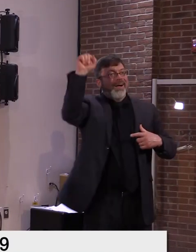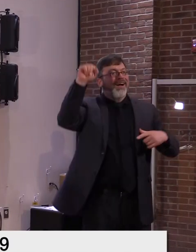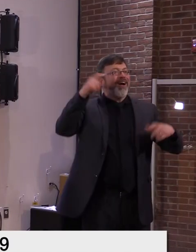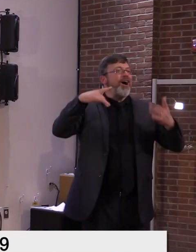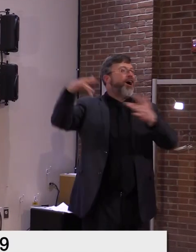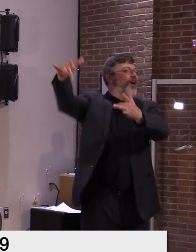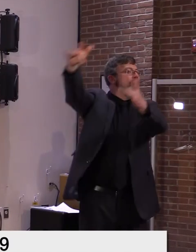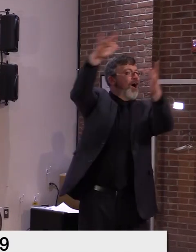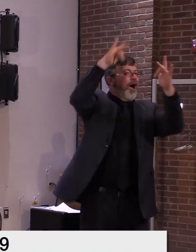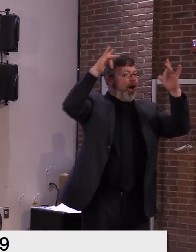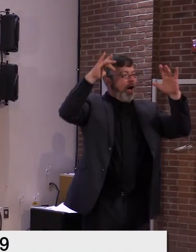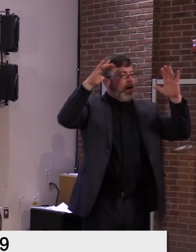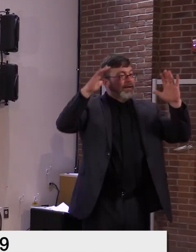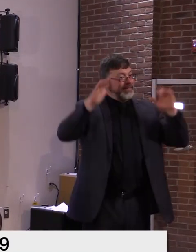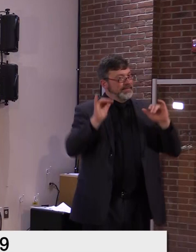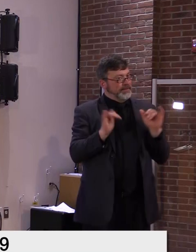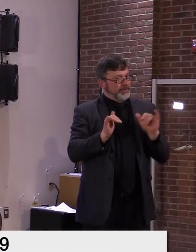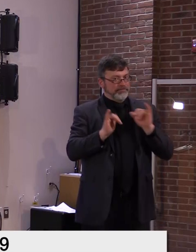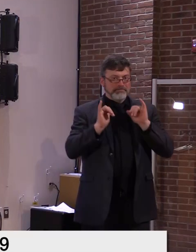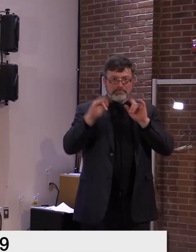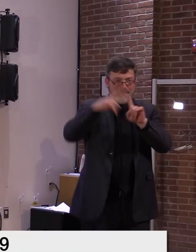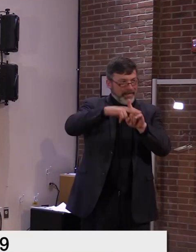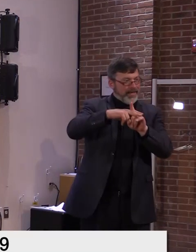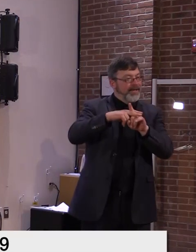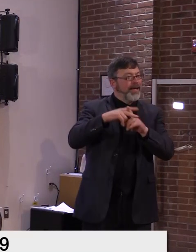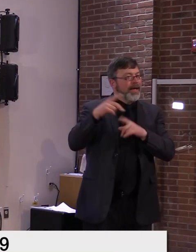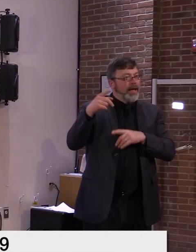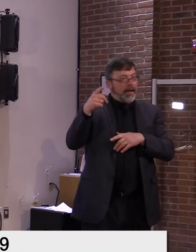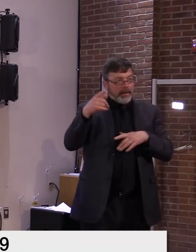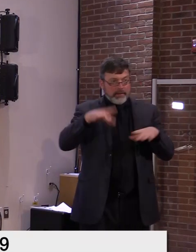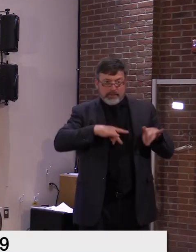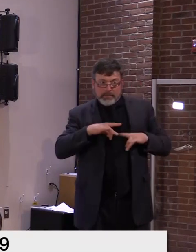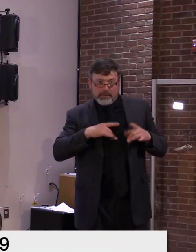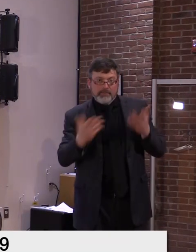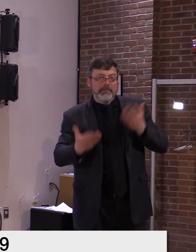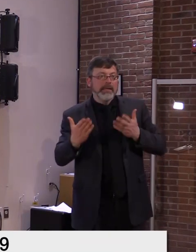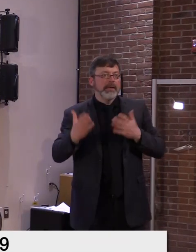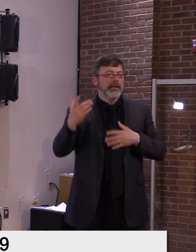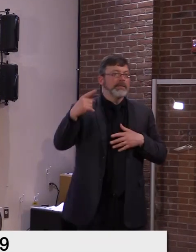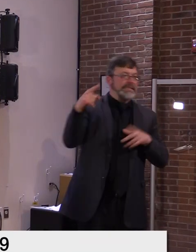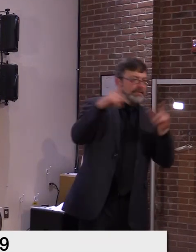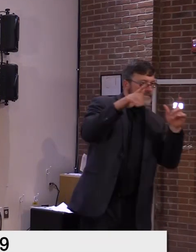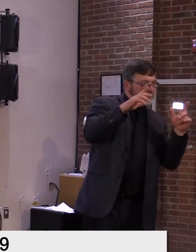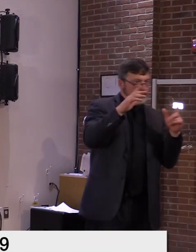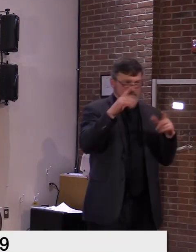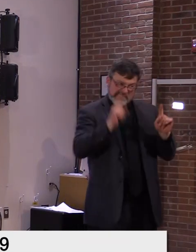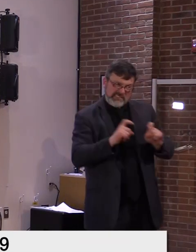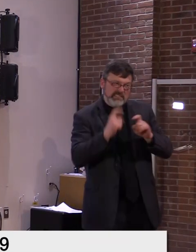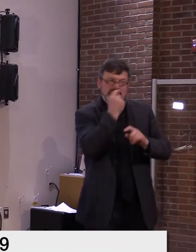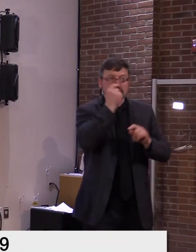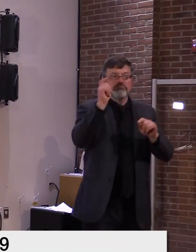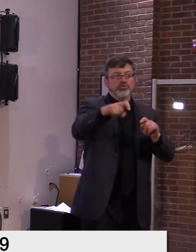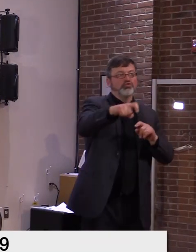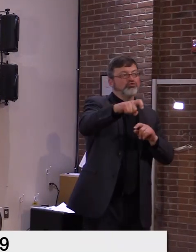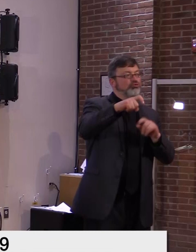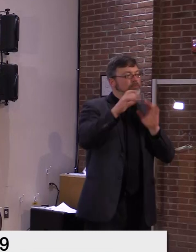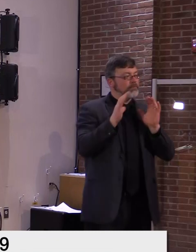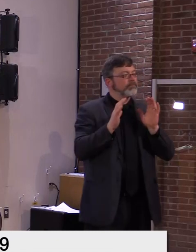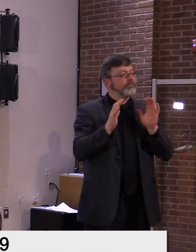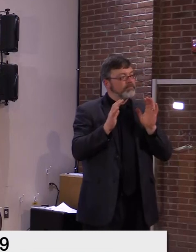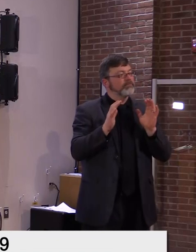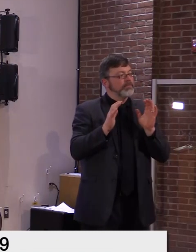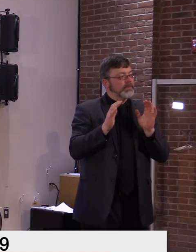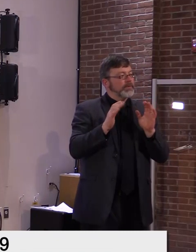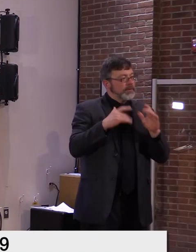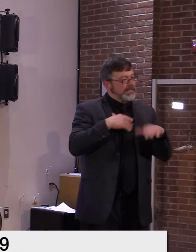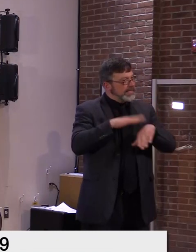basic prevention guidance is critical to a safe return to school afterward. Help protect your family, your school,